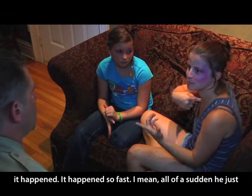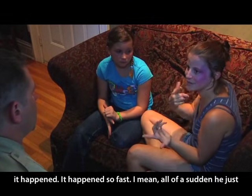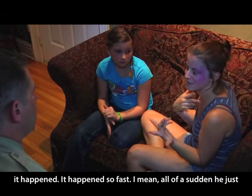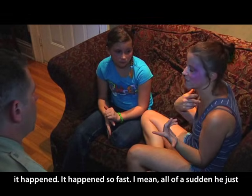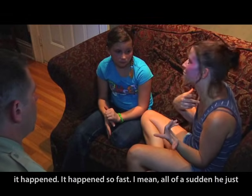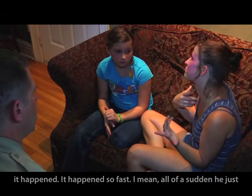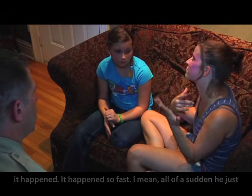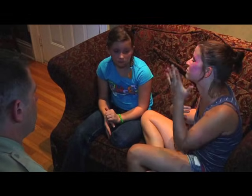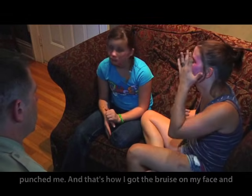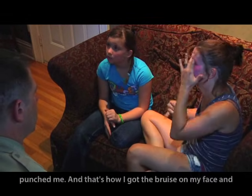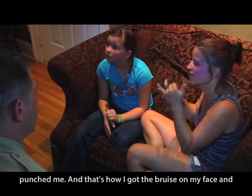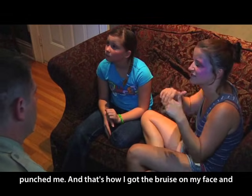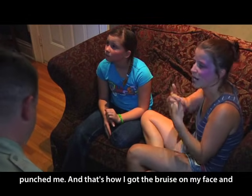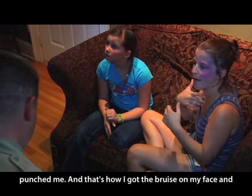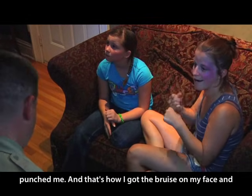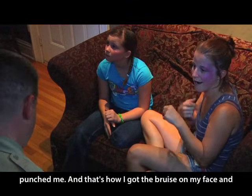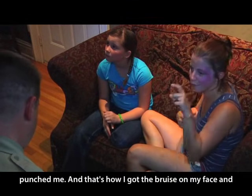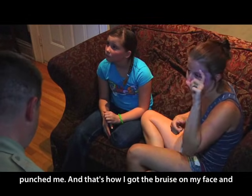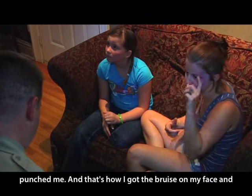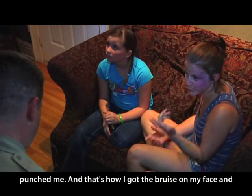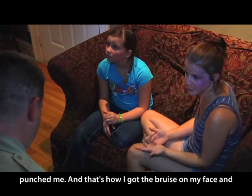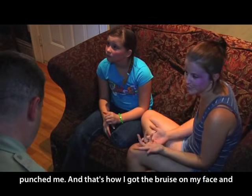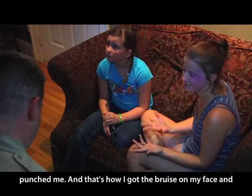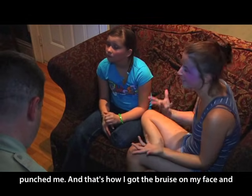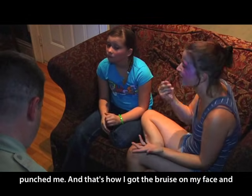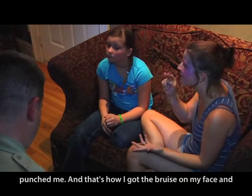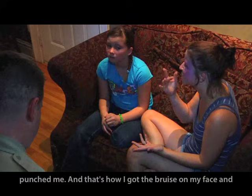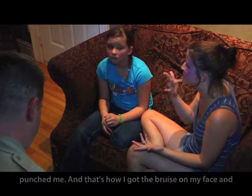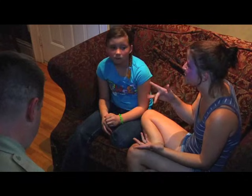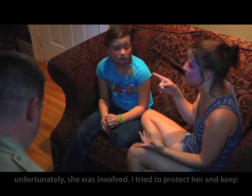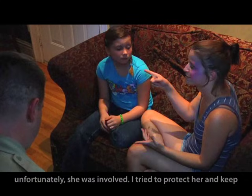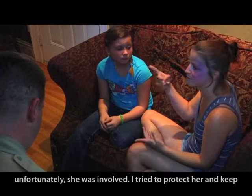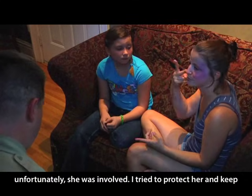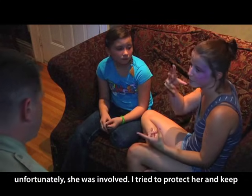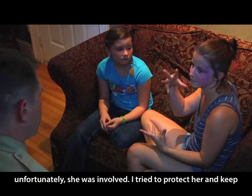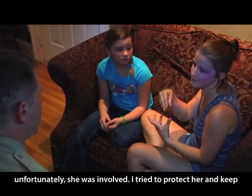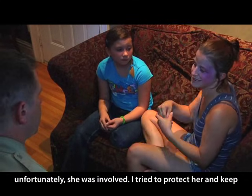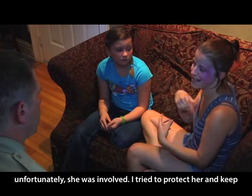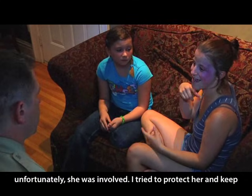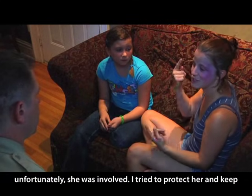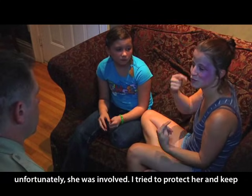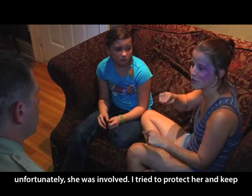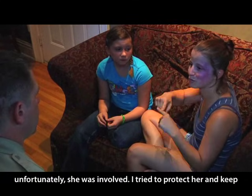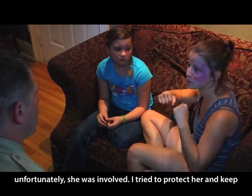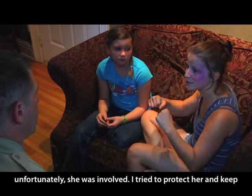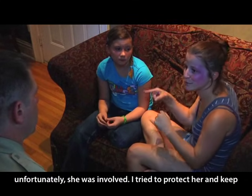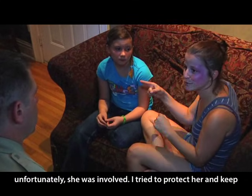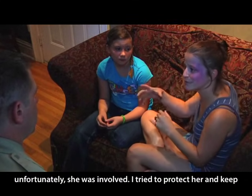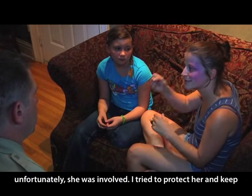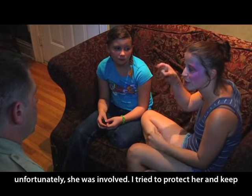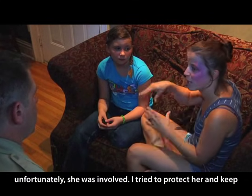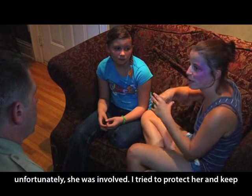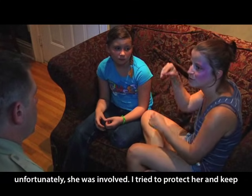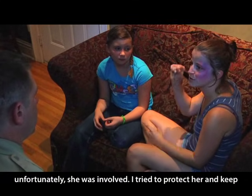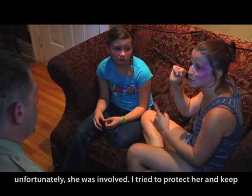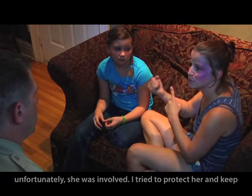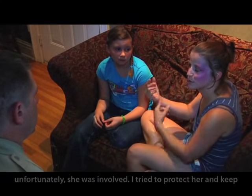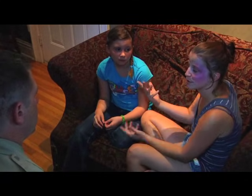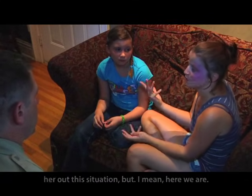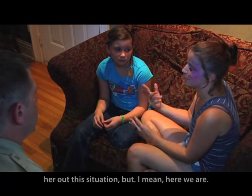all of a sudden he just punched me. And that's how I got this bruise on my face. And unfortunately, she was involved. I was trying to protect her and keep her